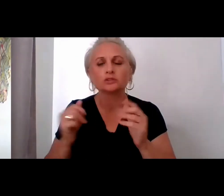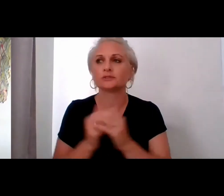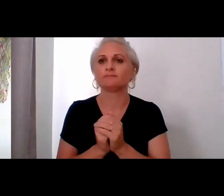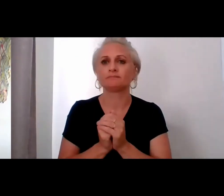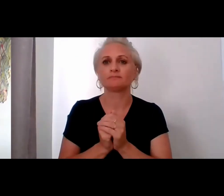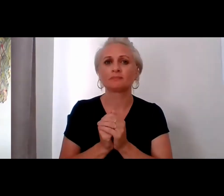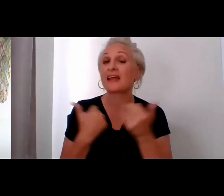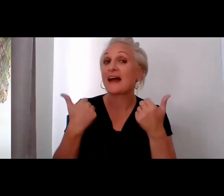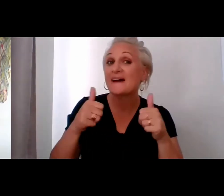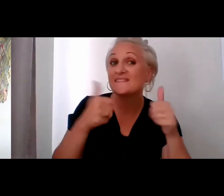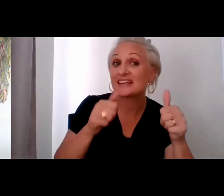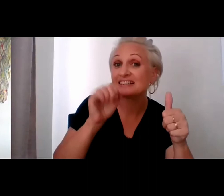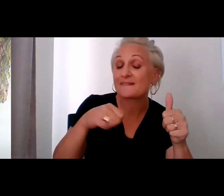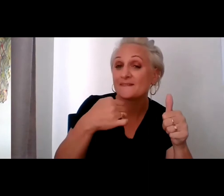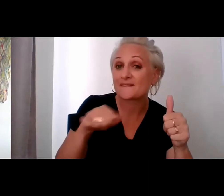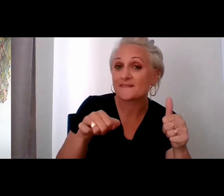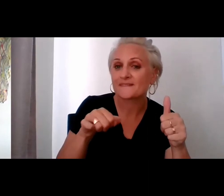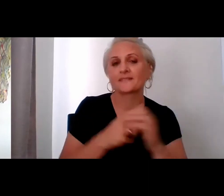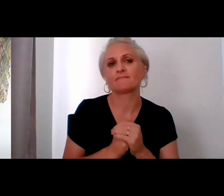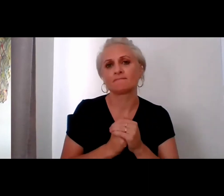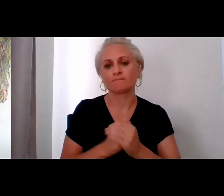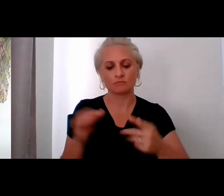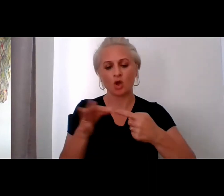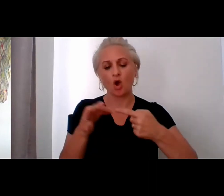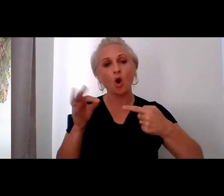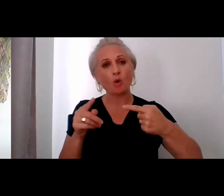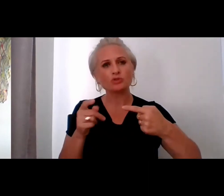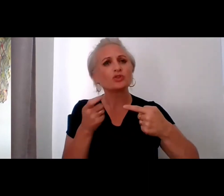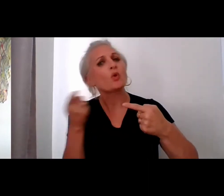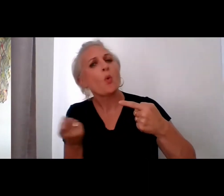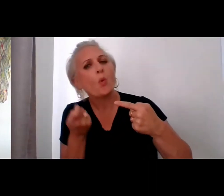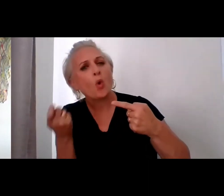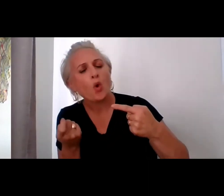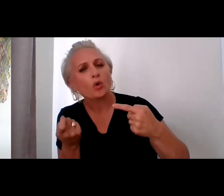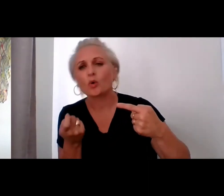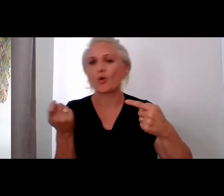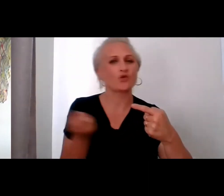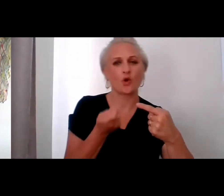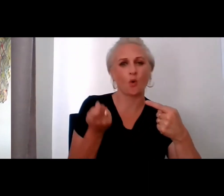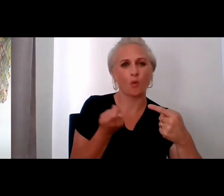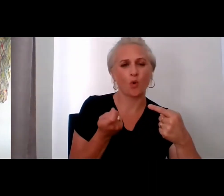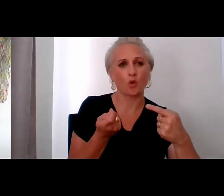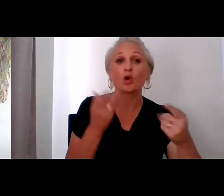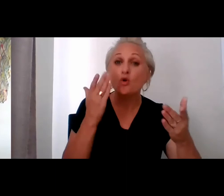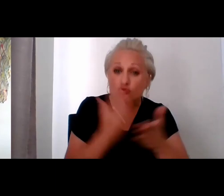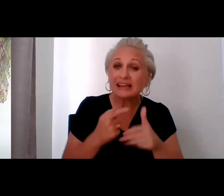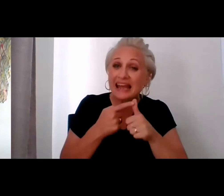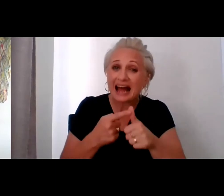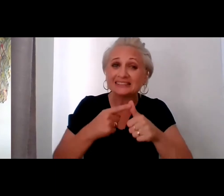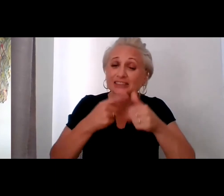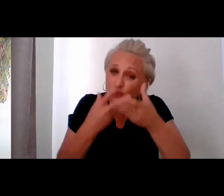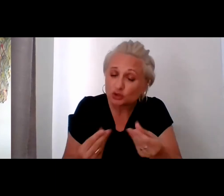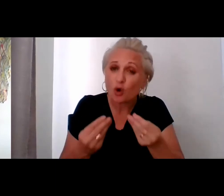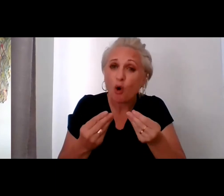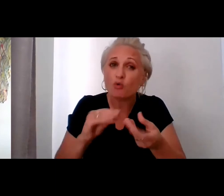effectiveness. How effective is an option likely to be in addressing the problems identified and in